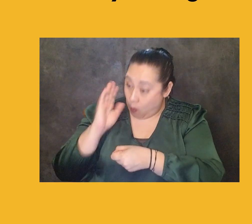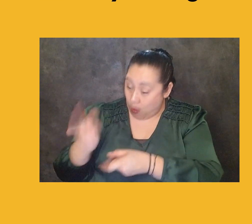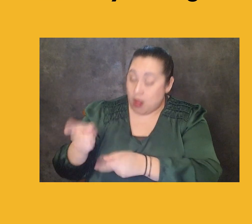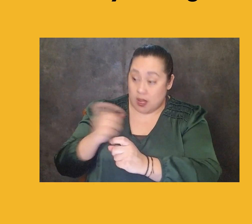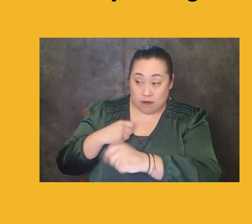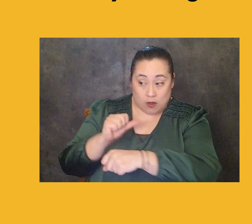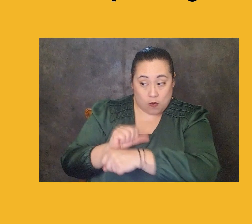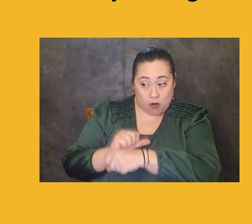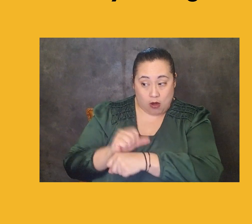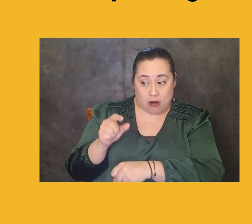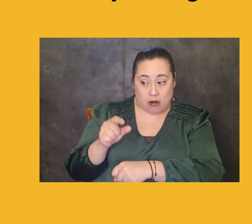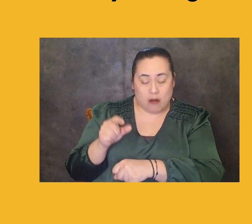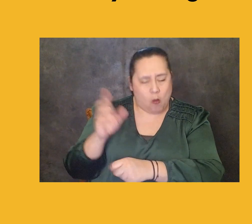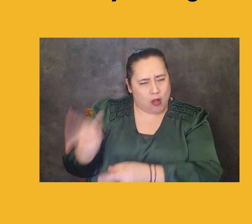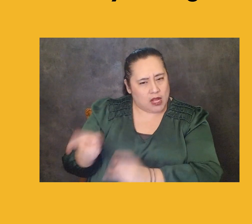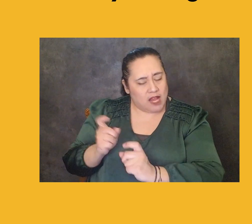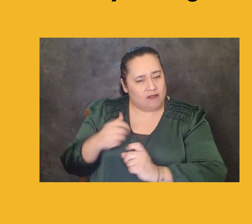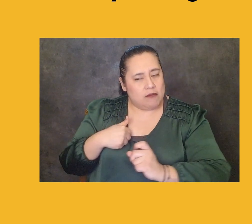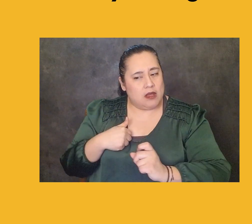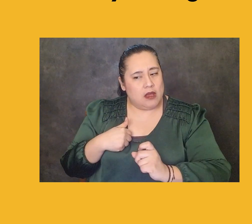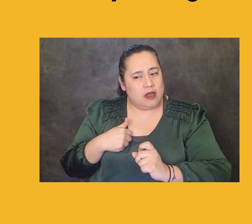that they're going to give me work.